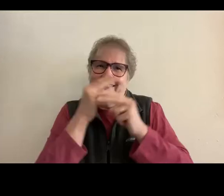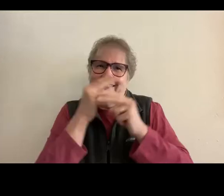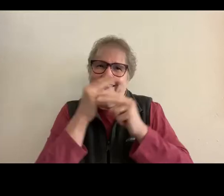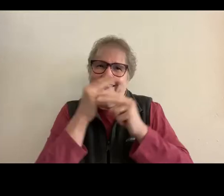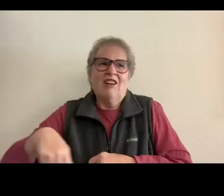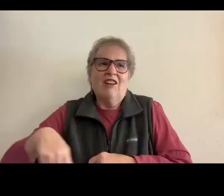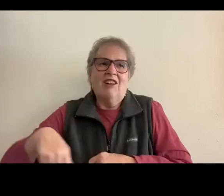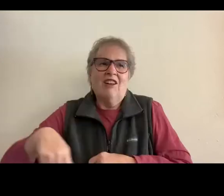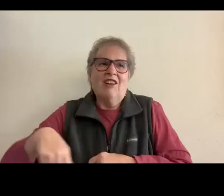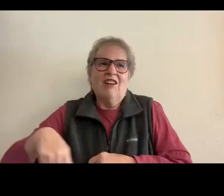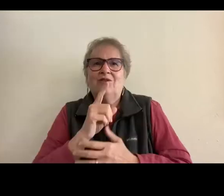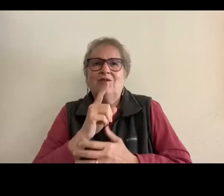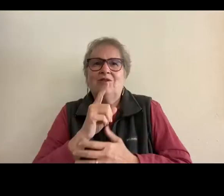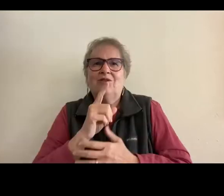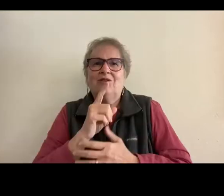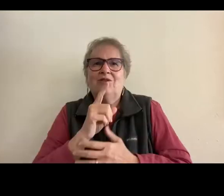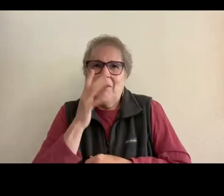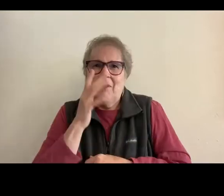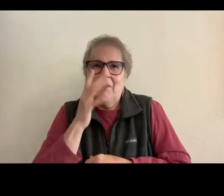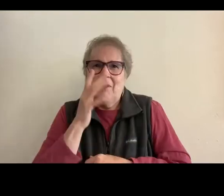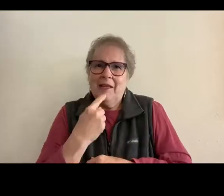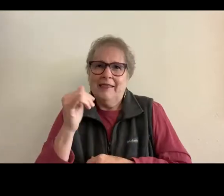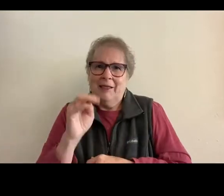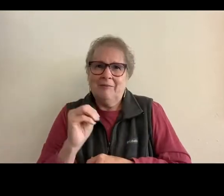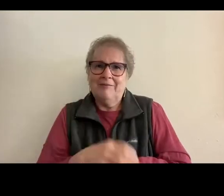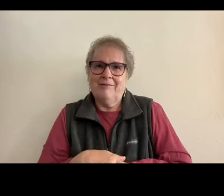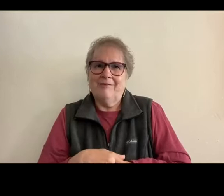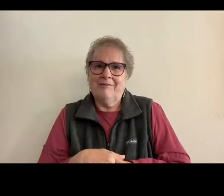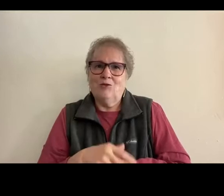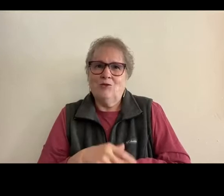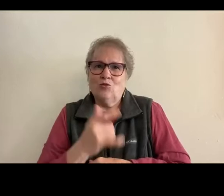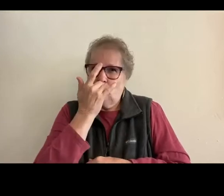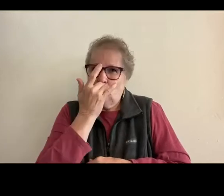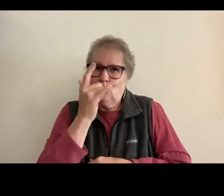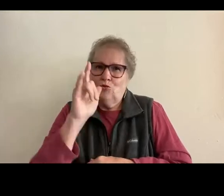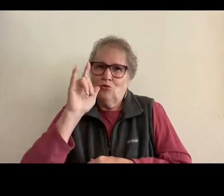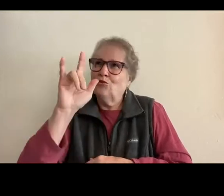his funny, funny stories. We really, really all will miss him.